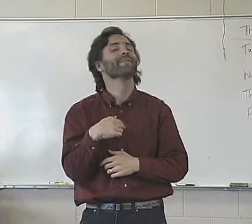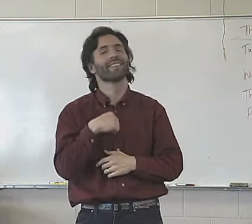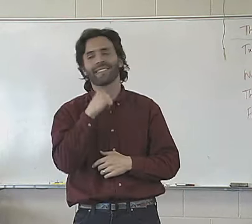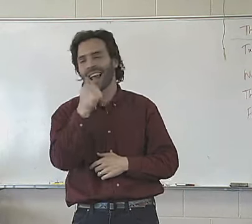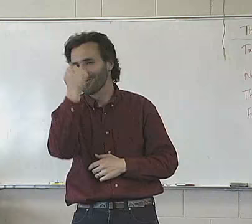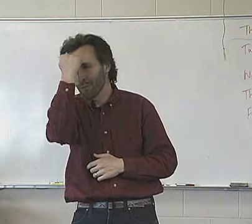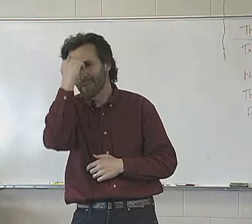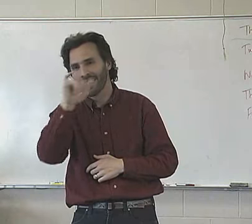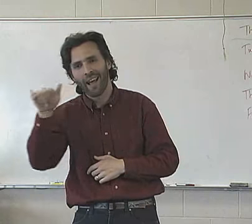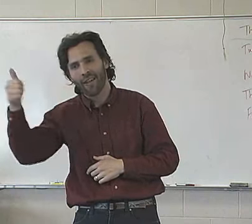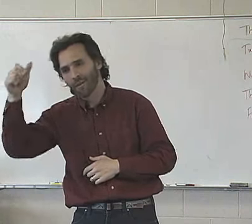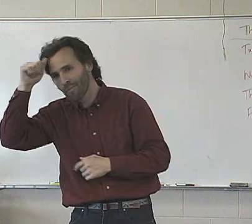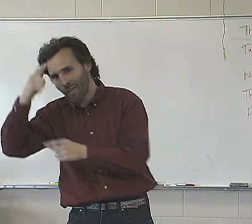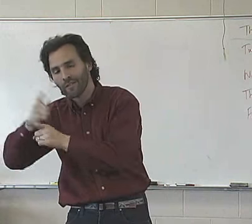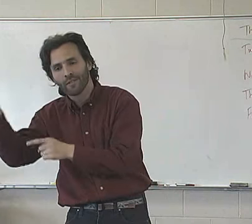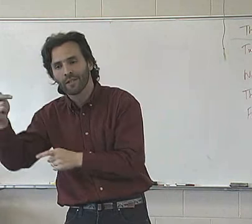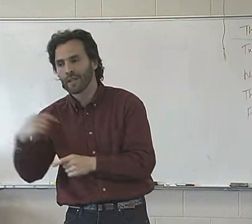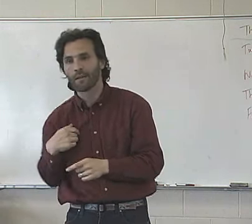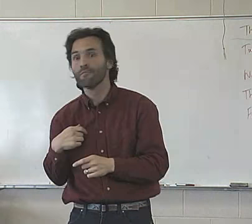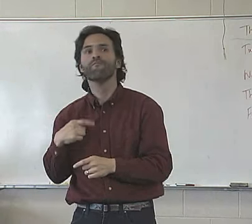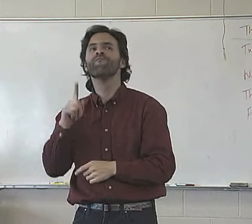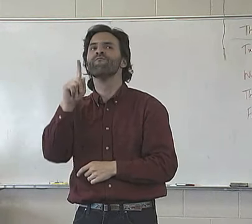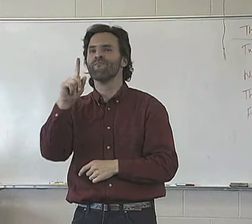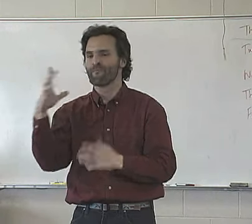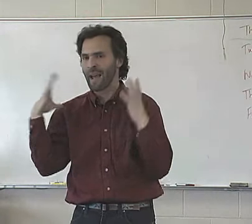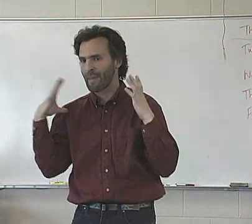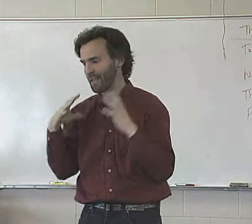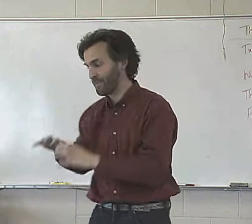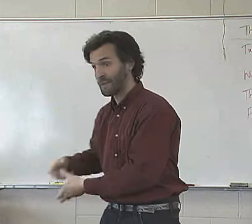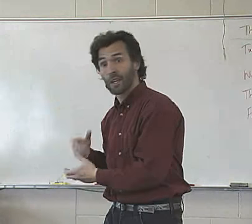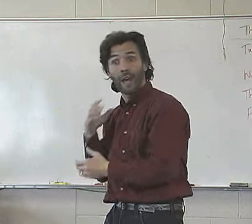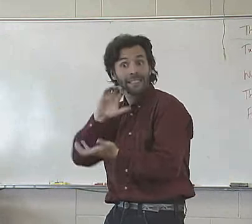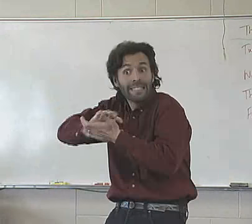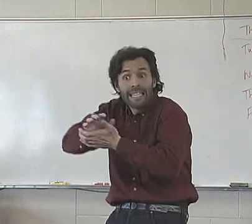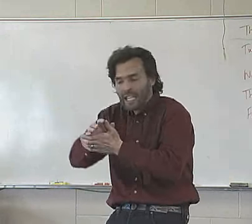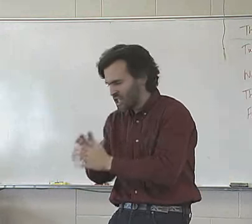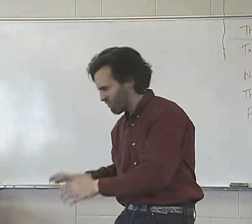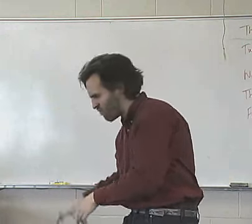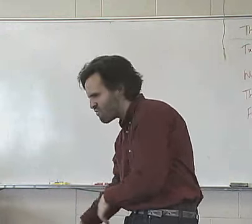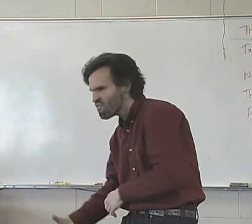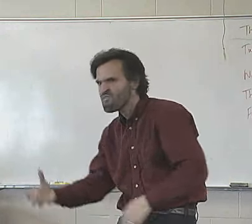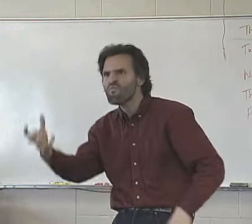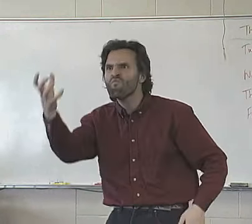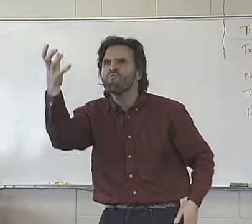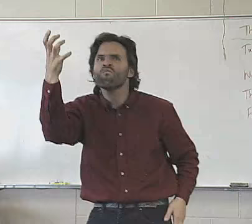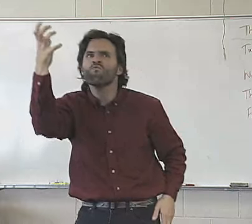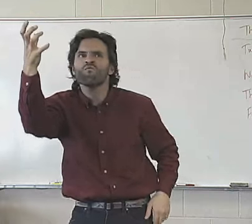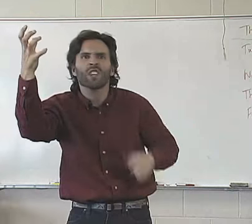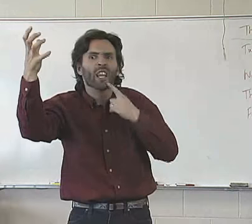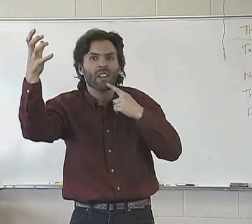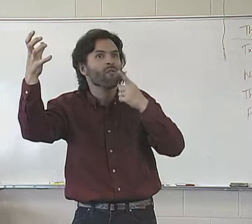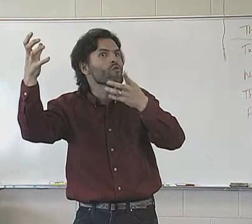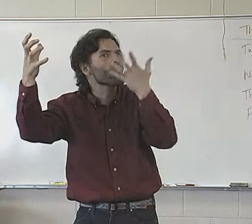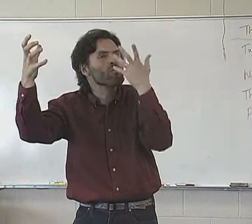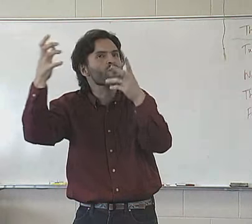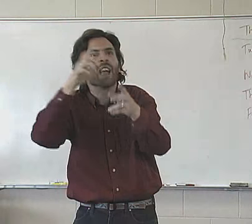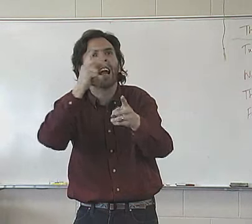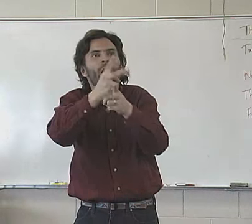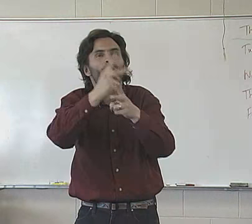as the others. He went over to his backpack, got out one of the cheese curds and held it up saying, "If you don't watch it, I'm going to squeeze